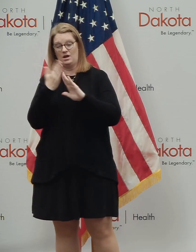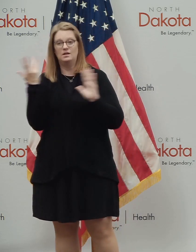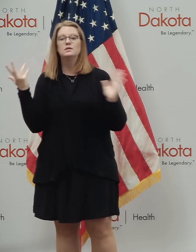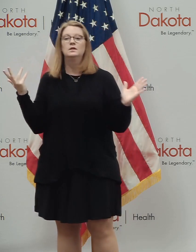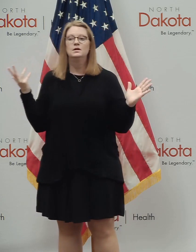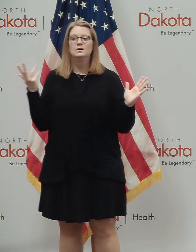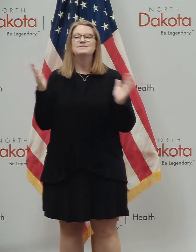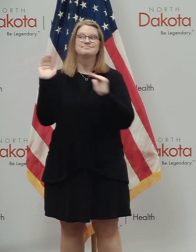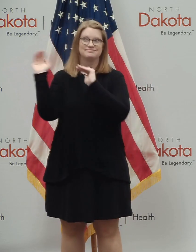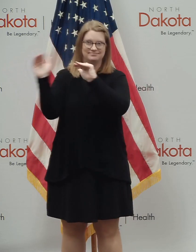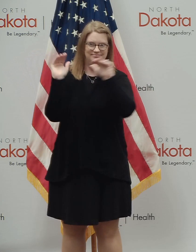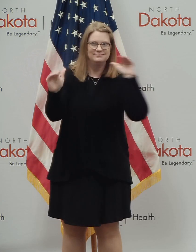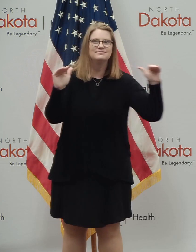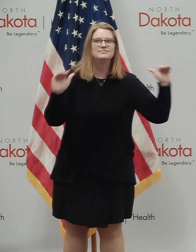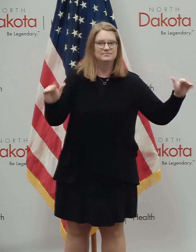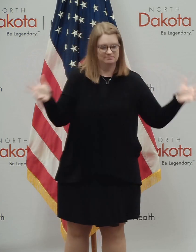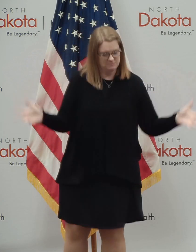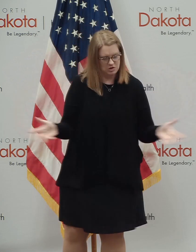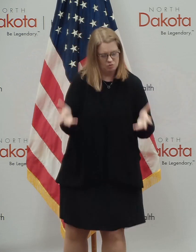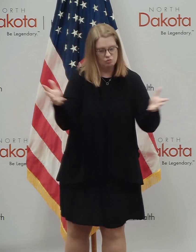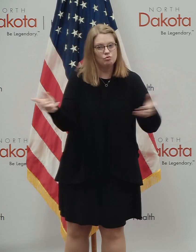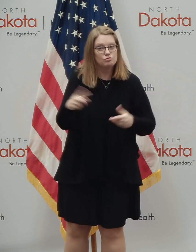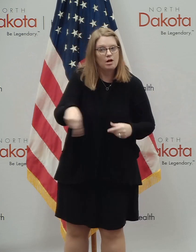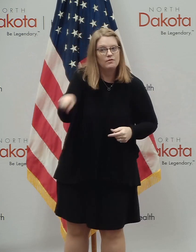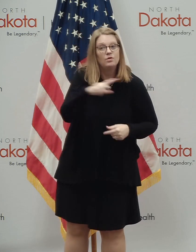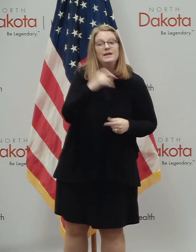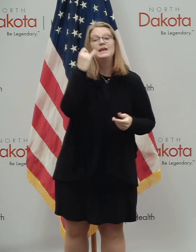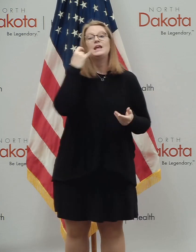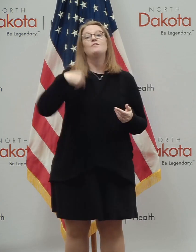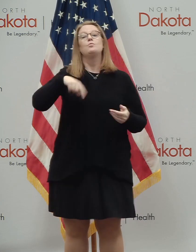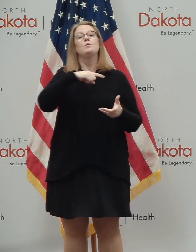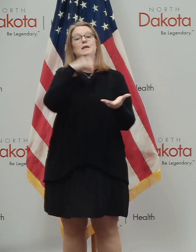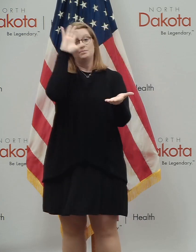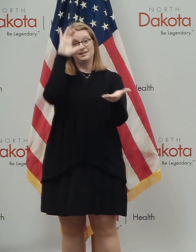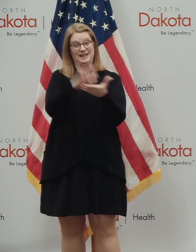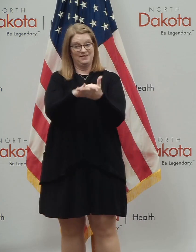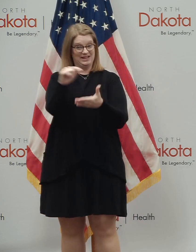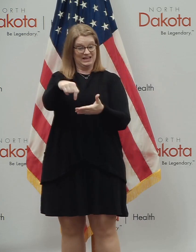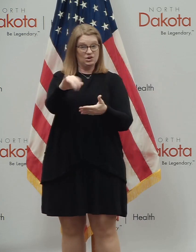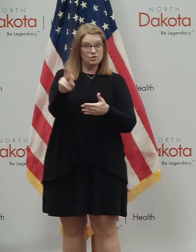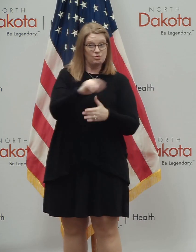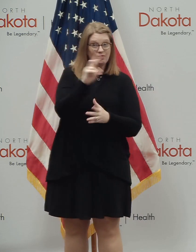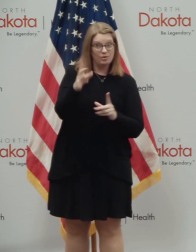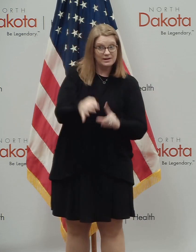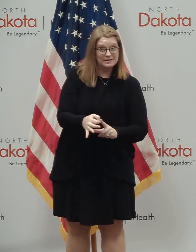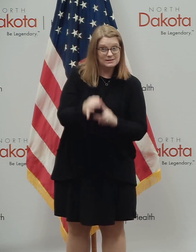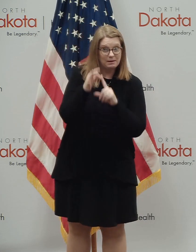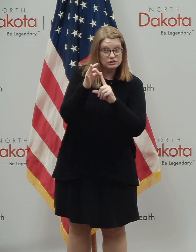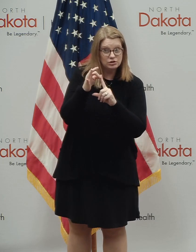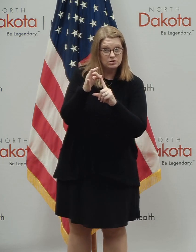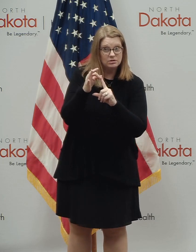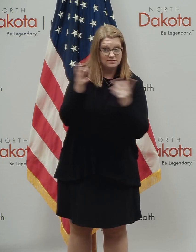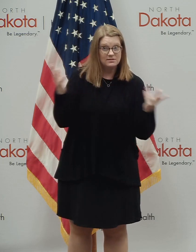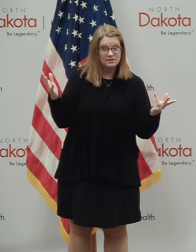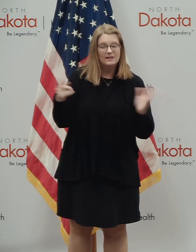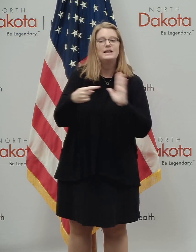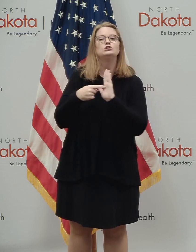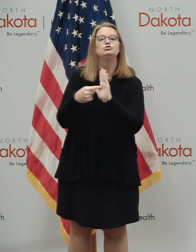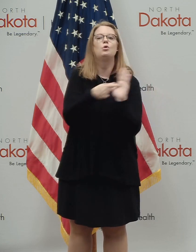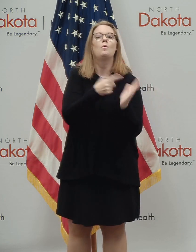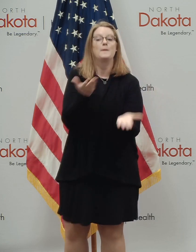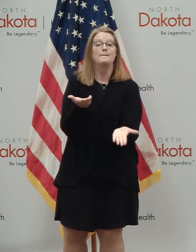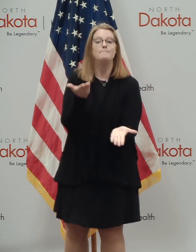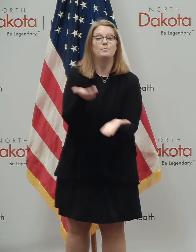let's all do what it takes. If we really do believe that North Dakota is special, let's show the nation that we